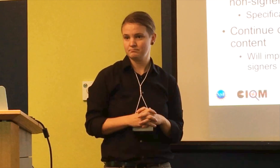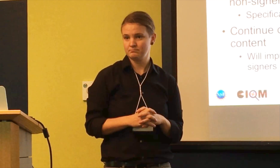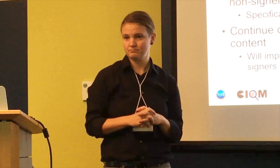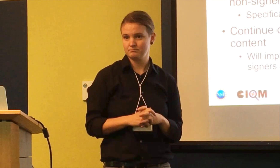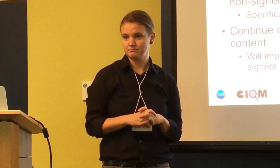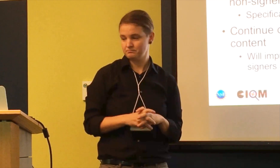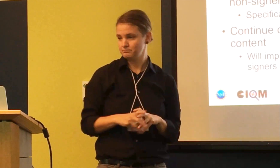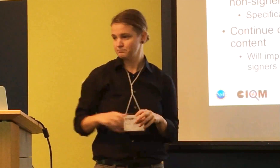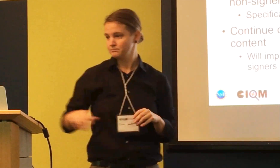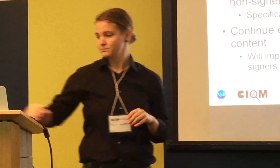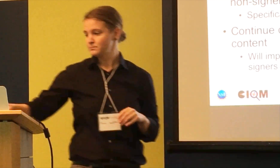scientist.